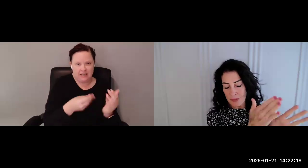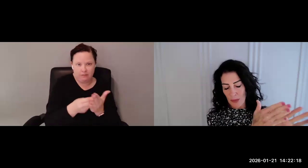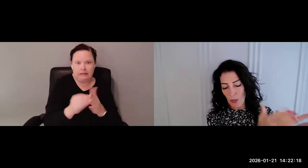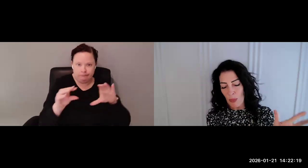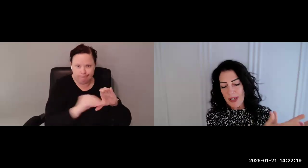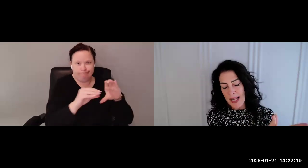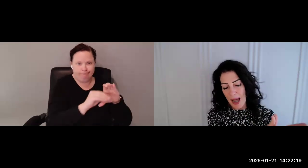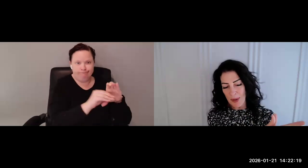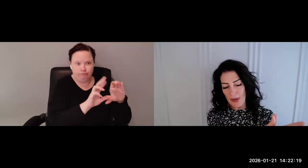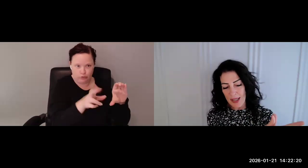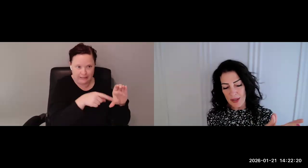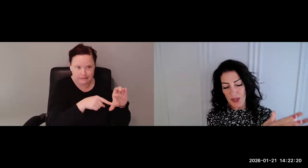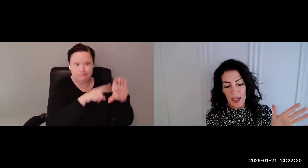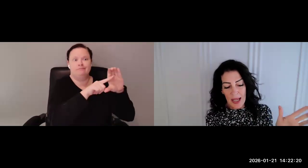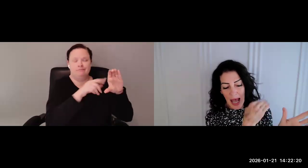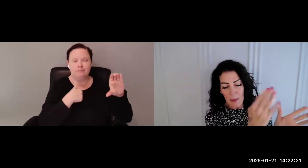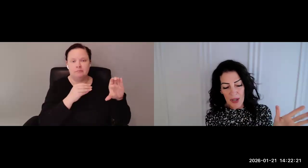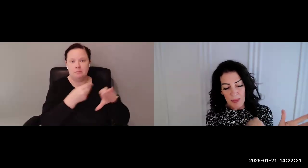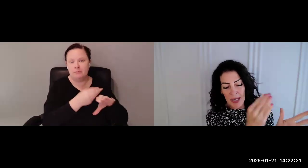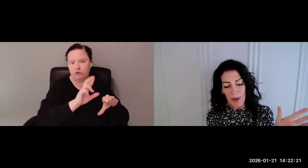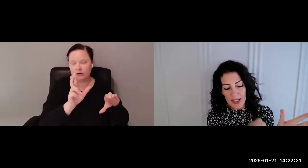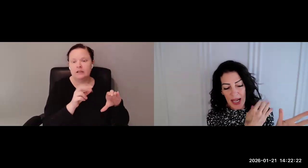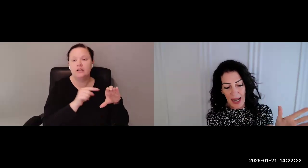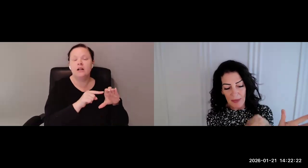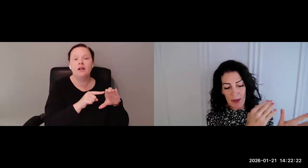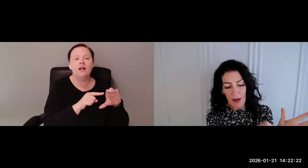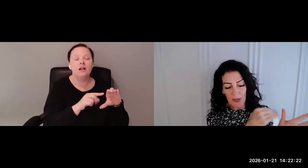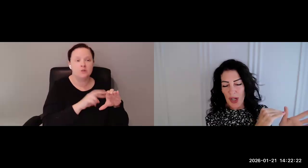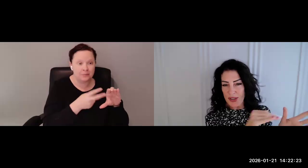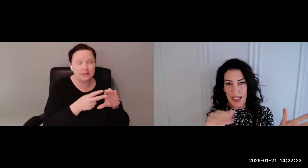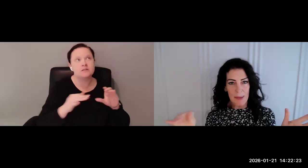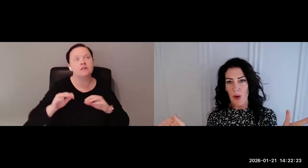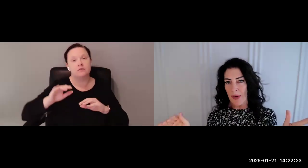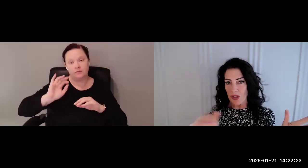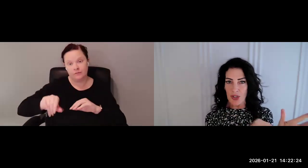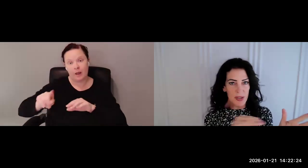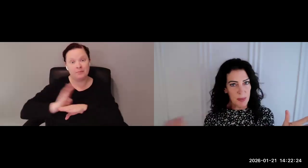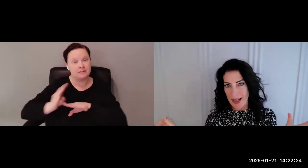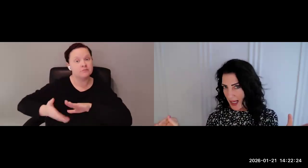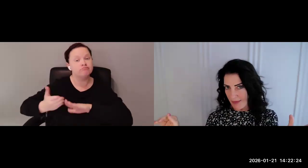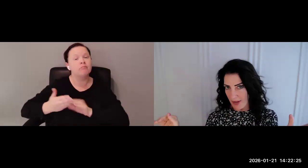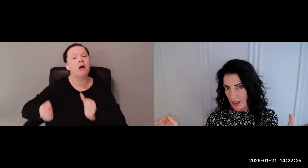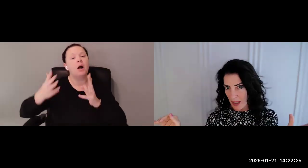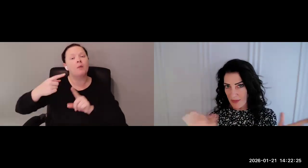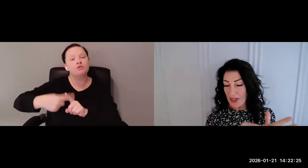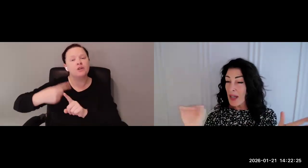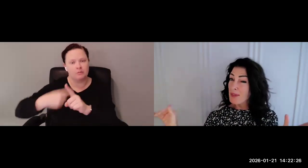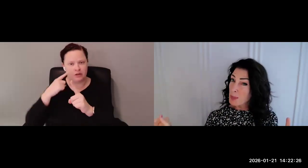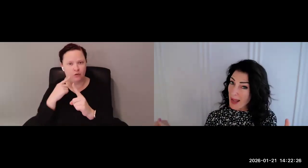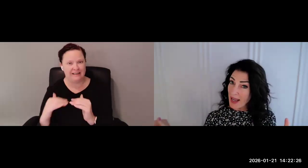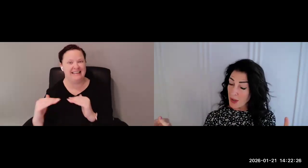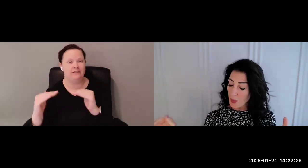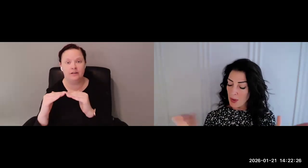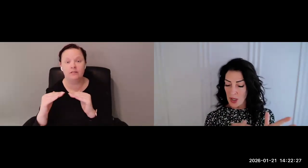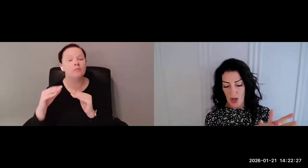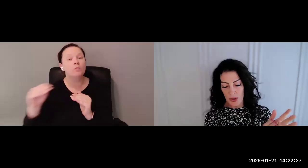aside. Working capital is how much money would it take every month just to keep going, just to break even? That's not even